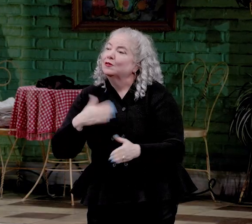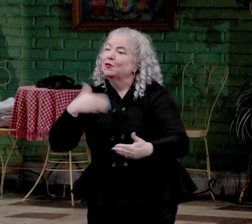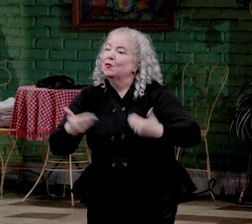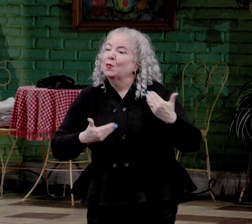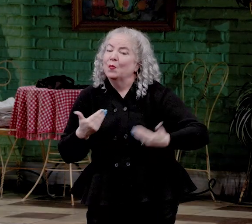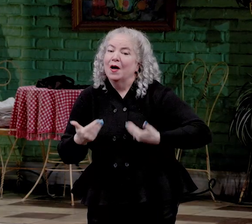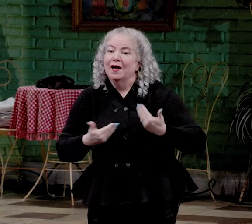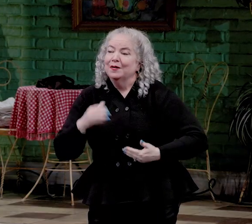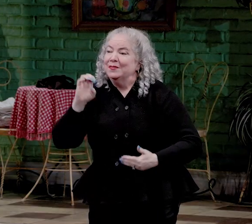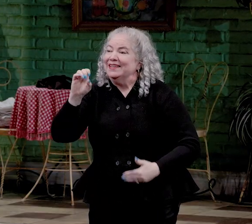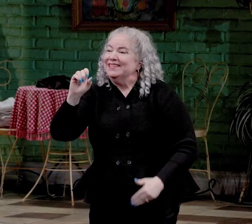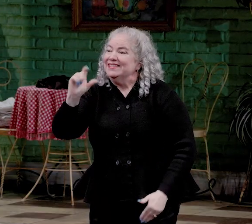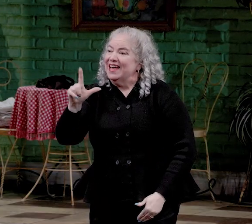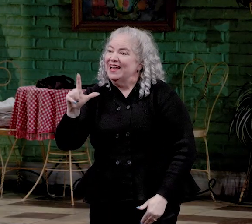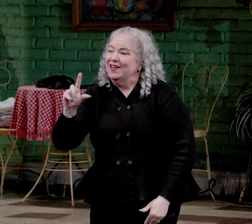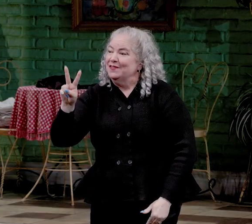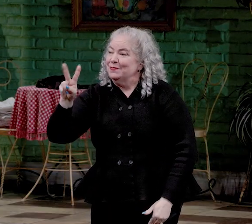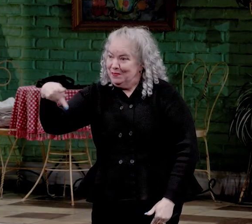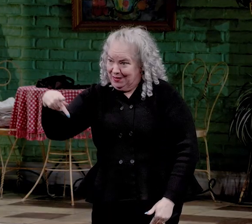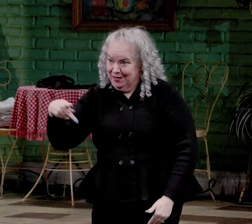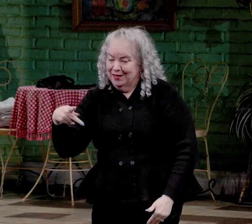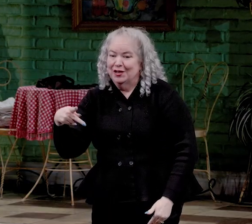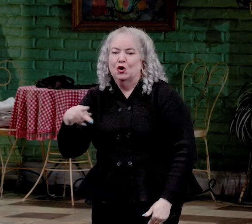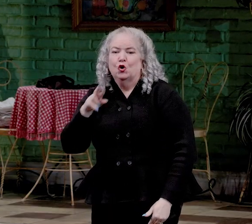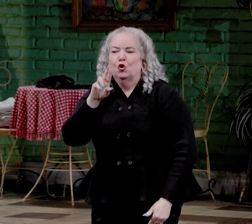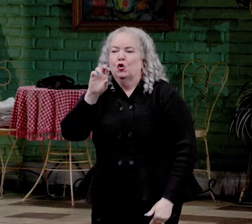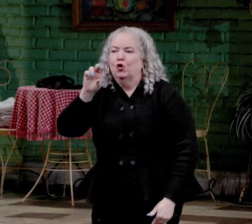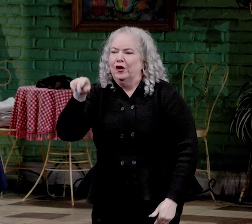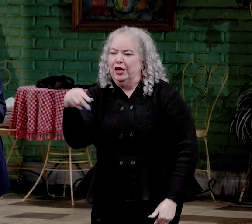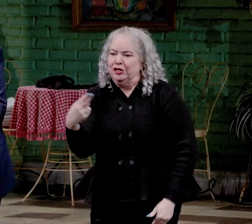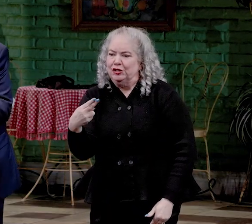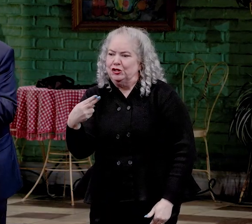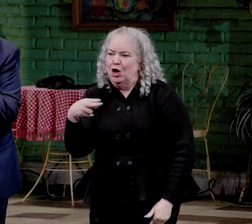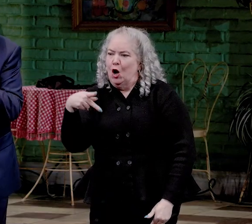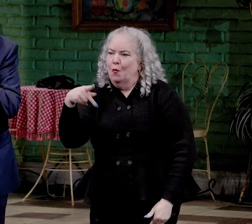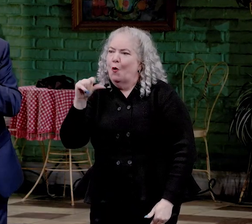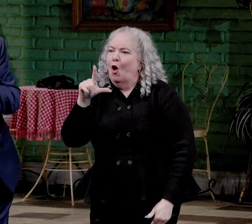Vice President and Director of Marketing, Rich Polvino.